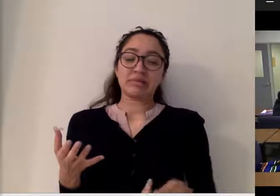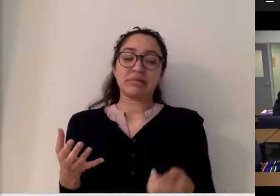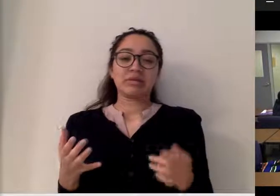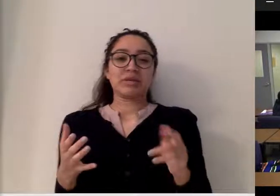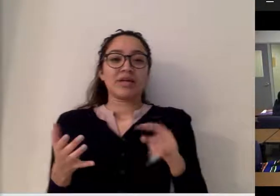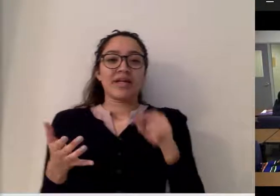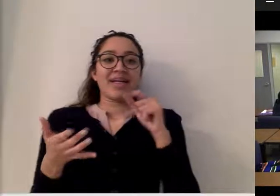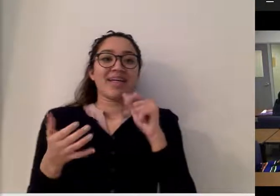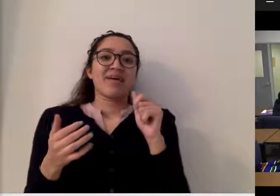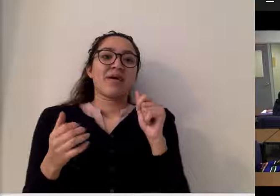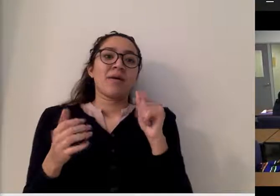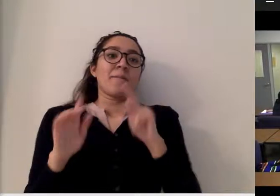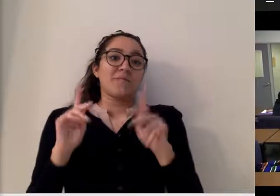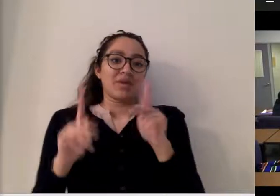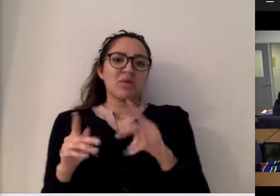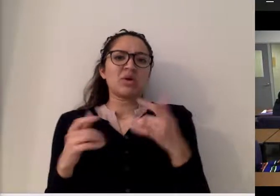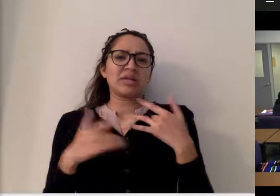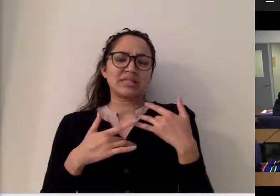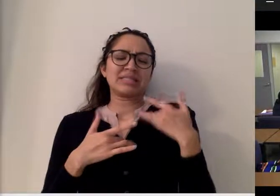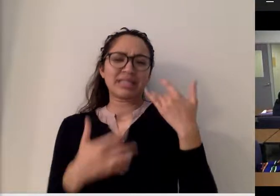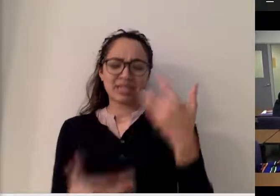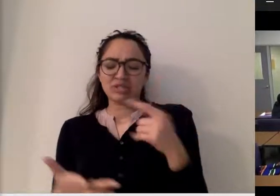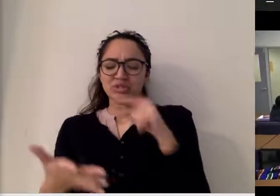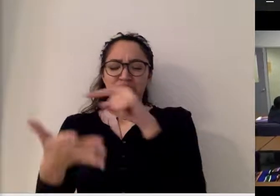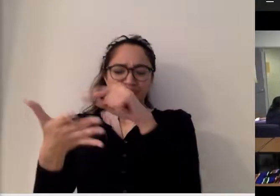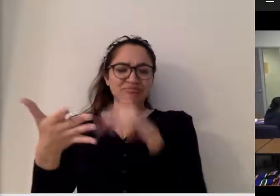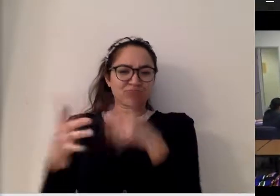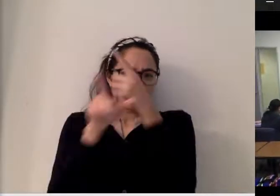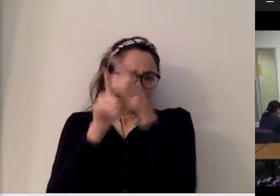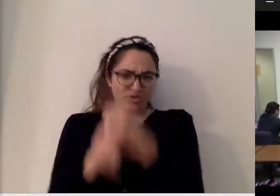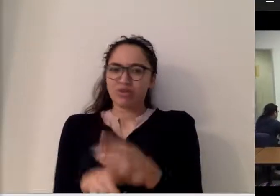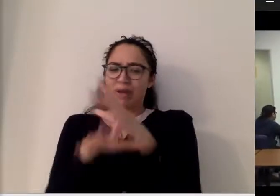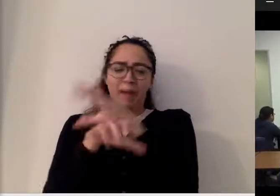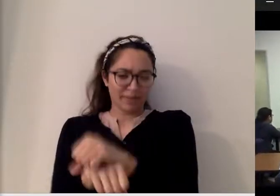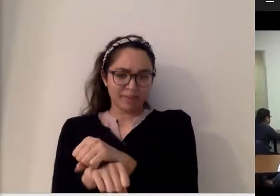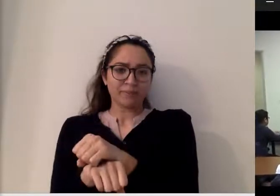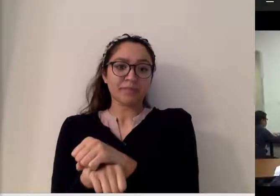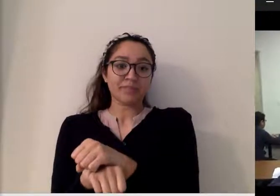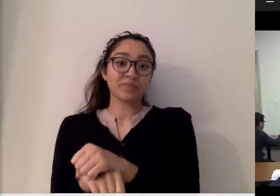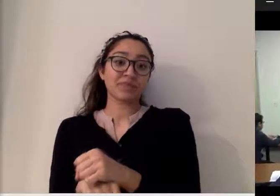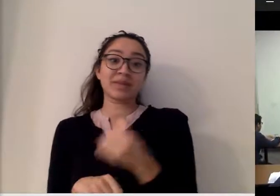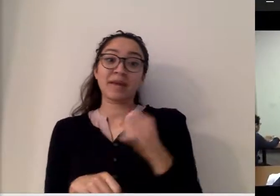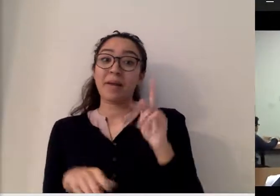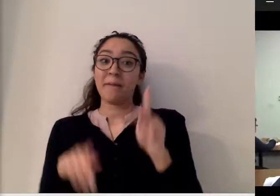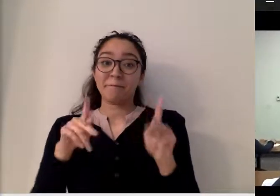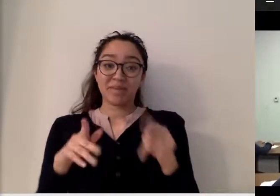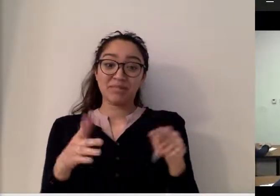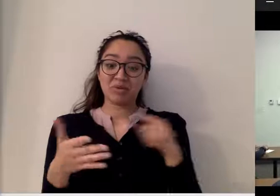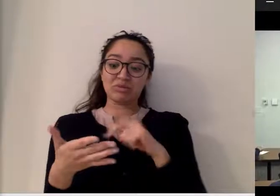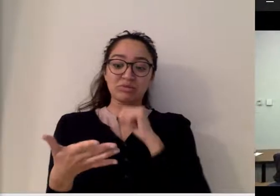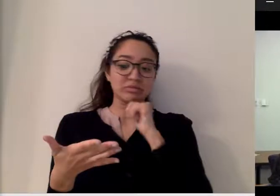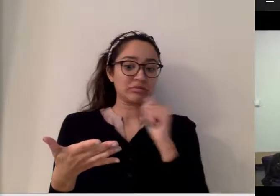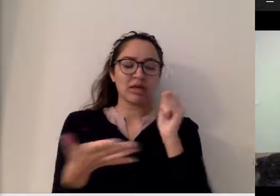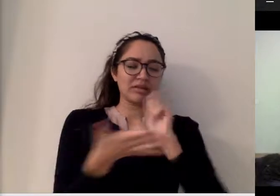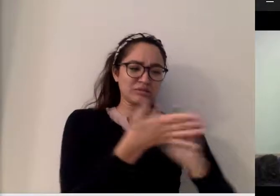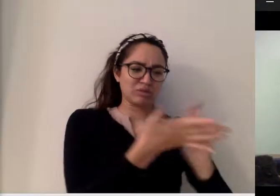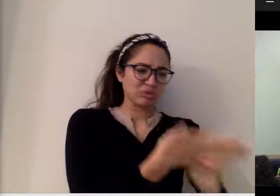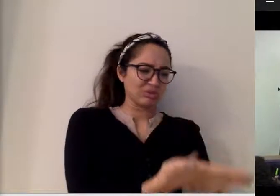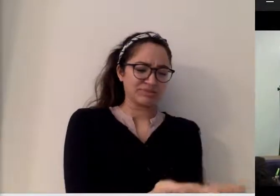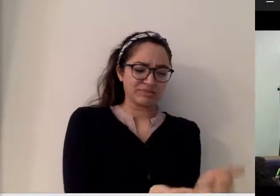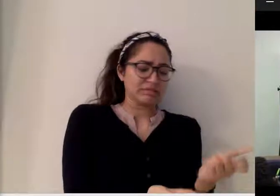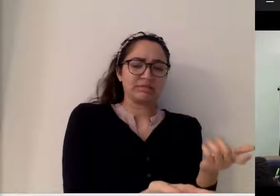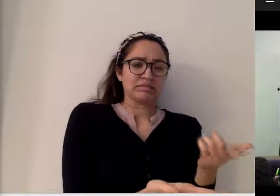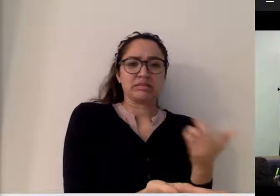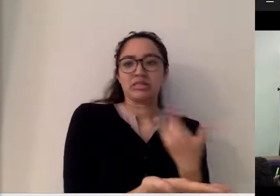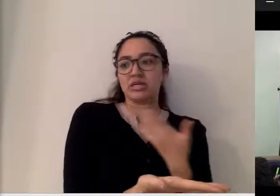almost all of these things regularly. It's just a habit. People who are not good note takers don't do any of these, or maybe they just do one. So if you